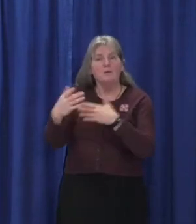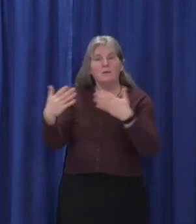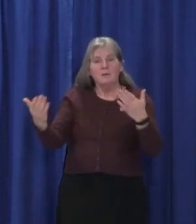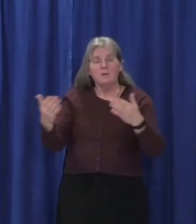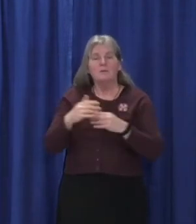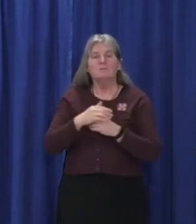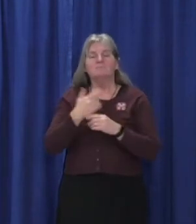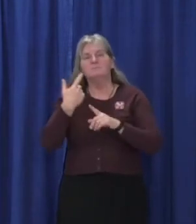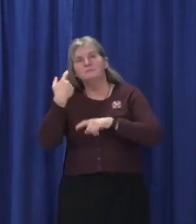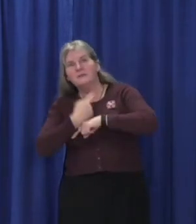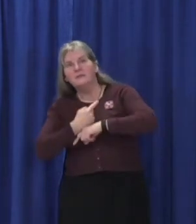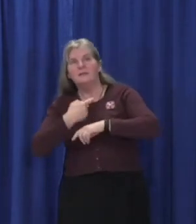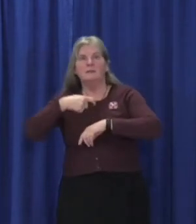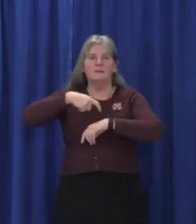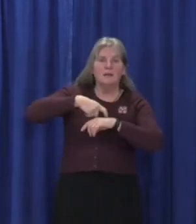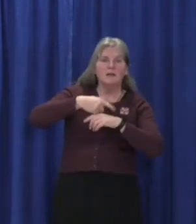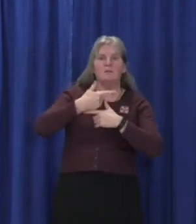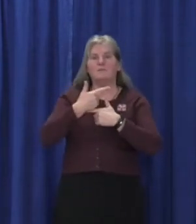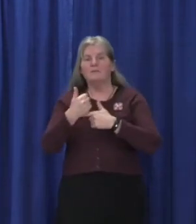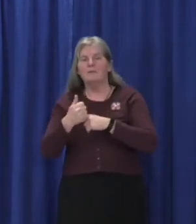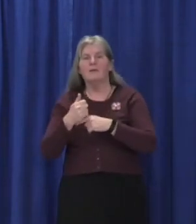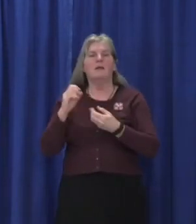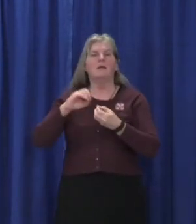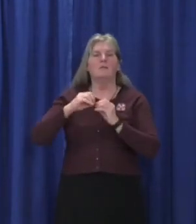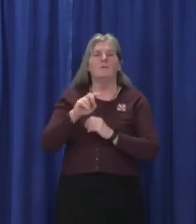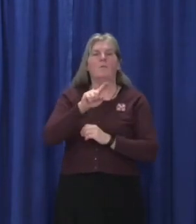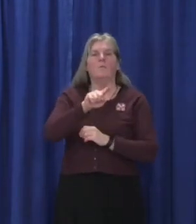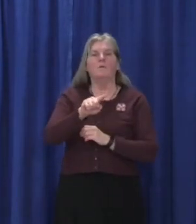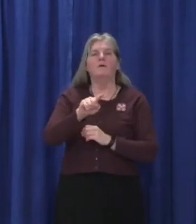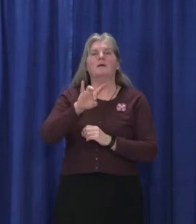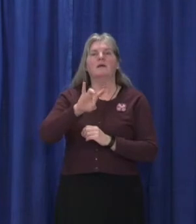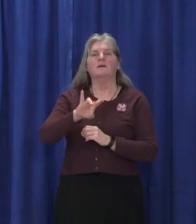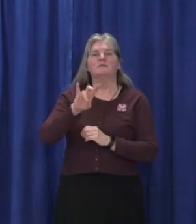clinic dates and times, and that number is